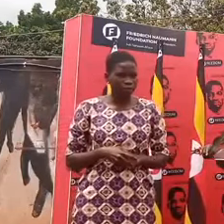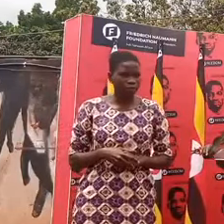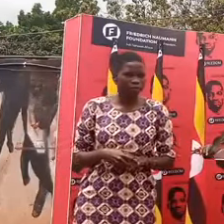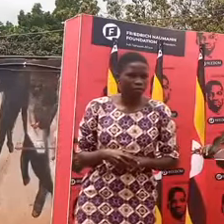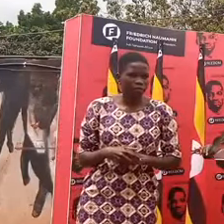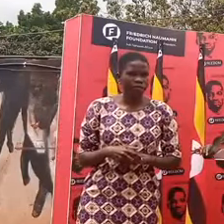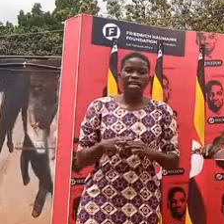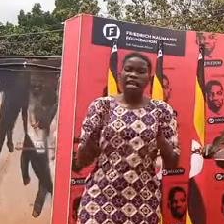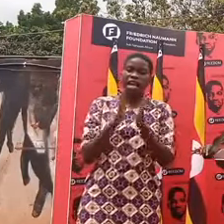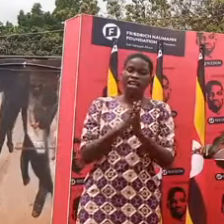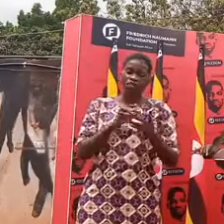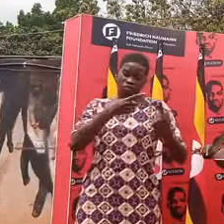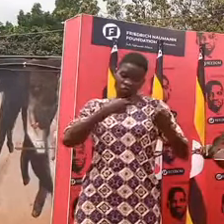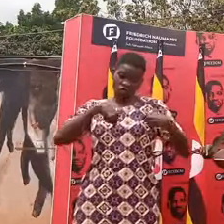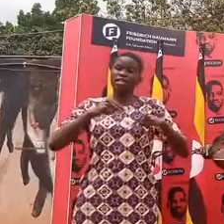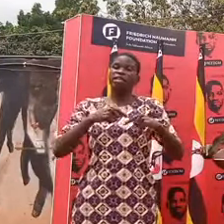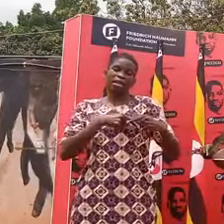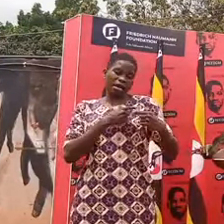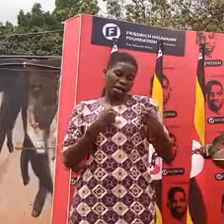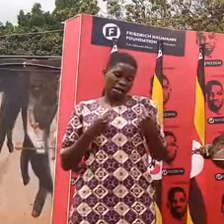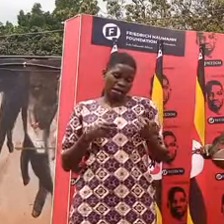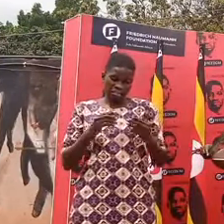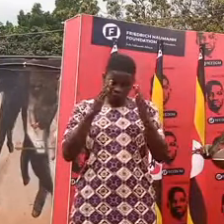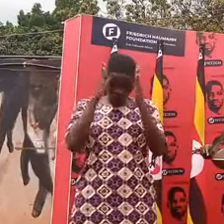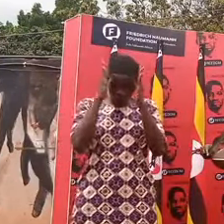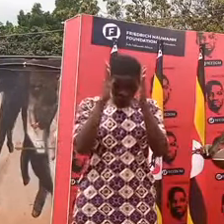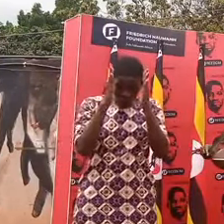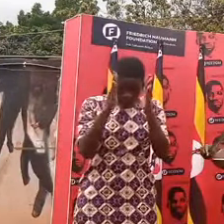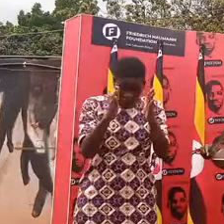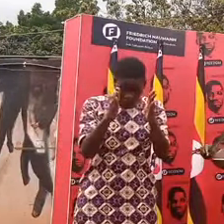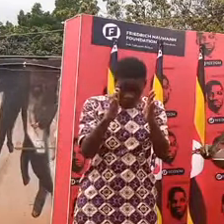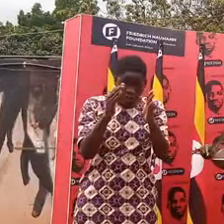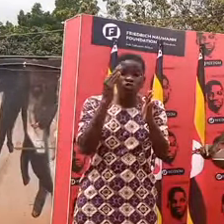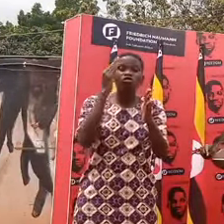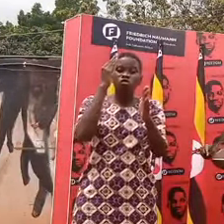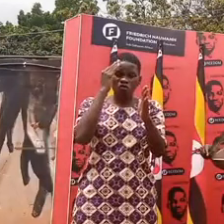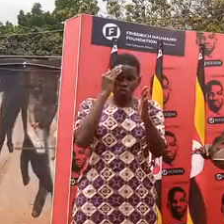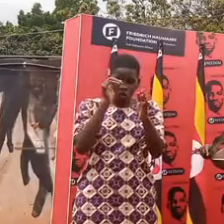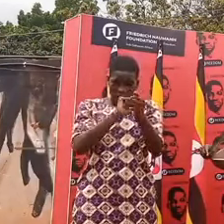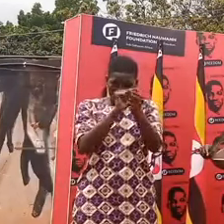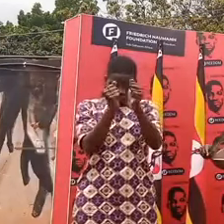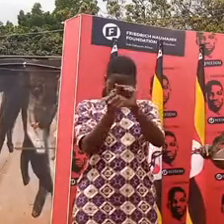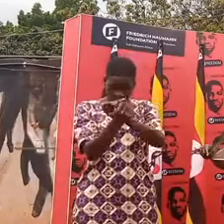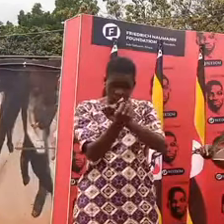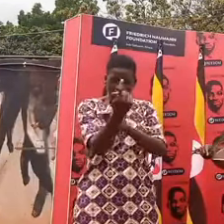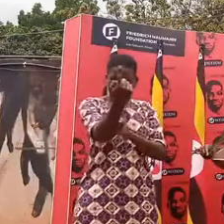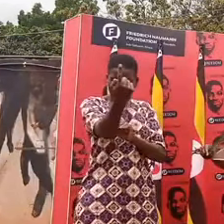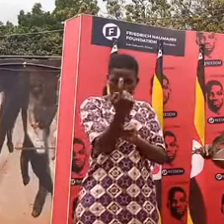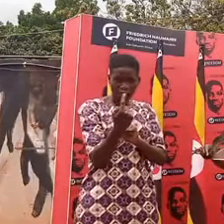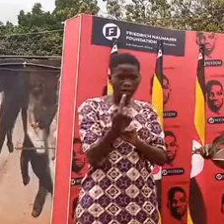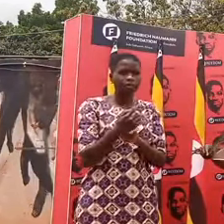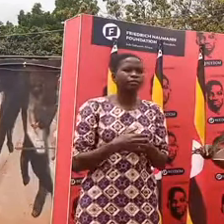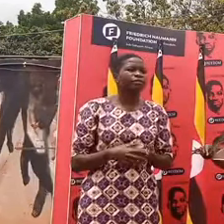And we are determined and we know the wave of change is guiding us. It is coming.